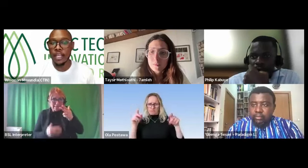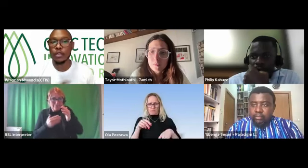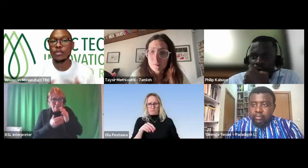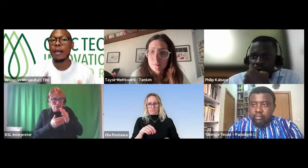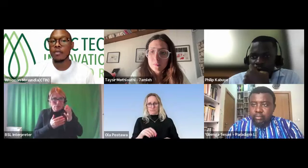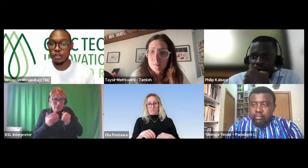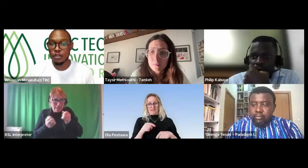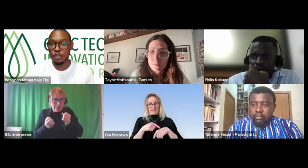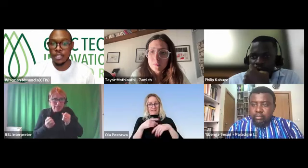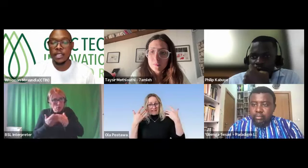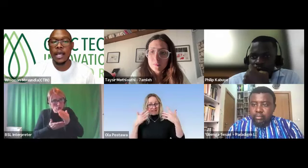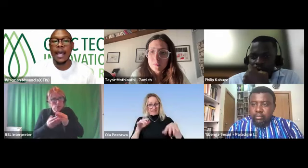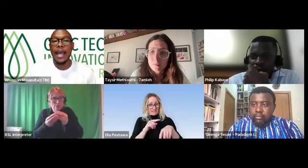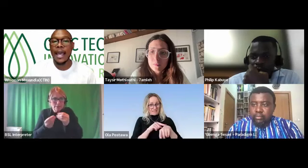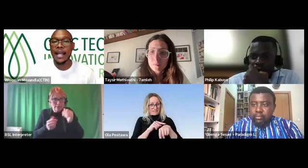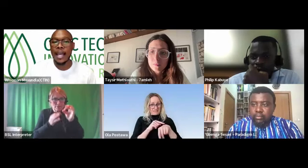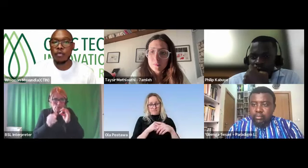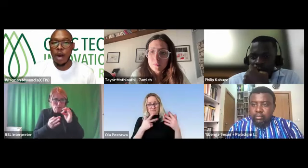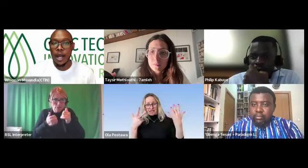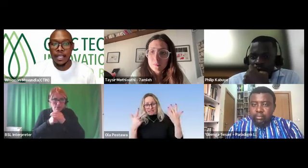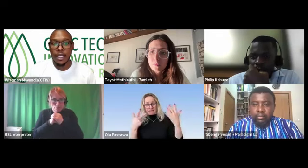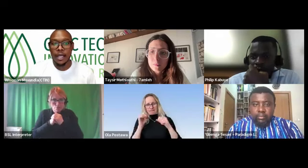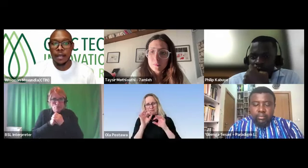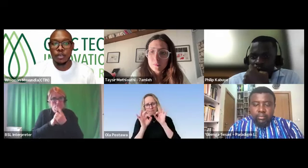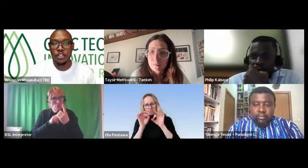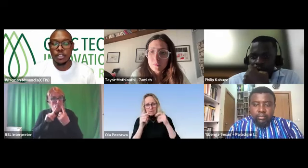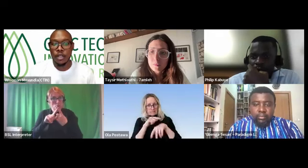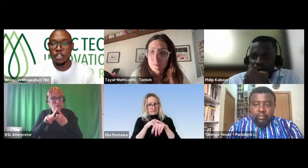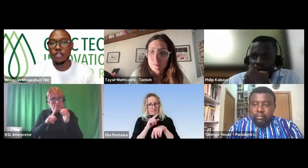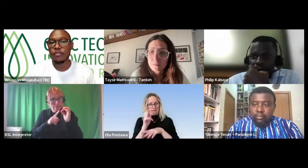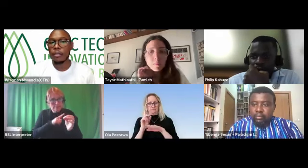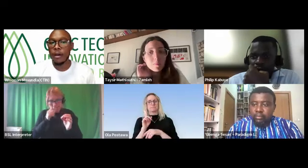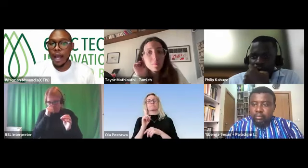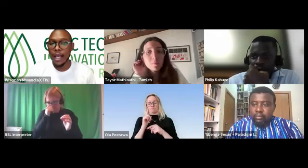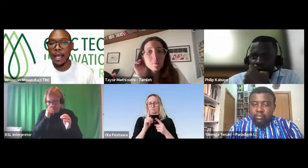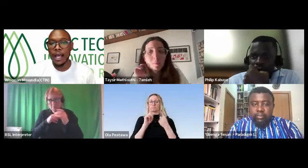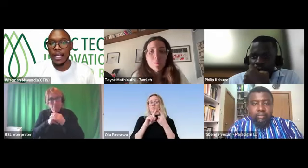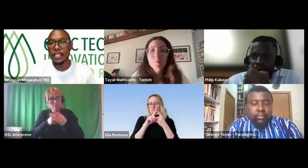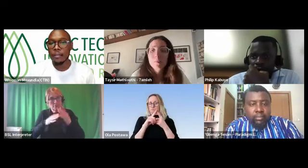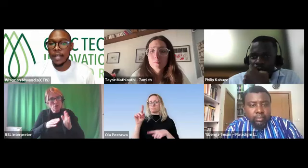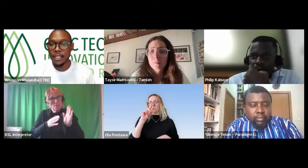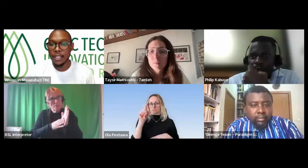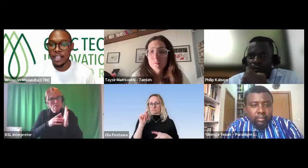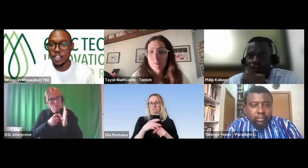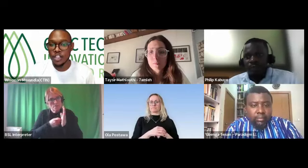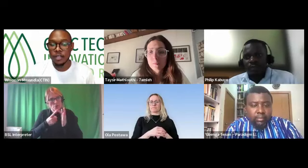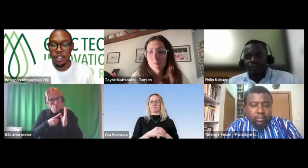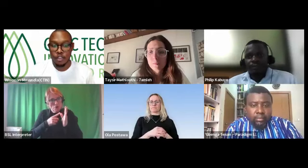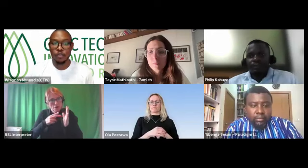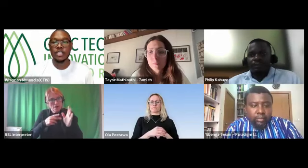take, and get through some of those questions. And I have one, which is a question from Mariah at